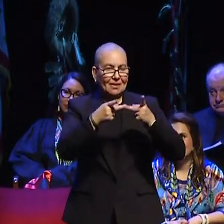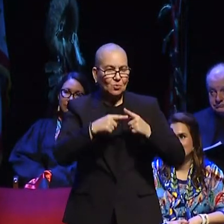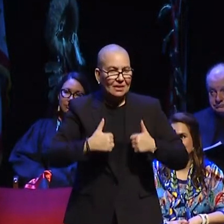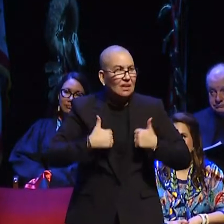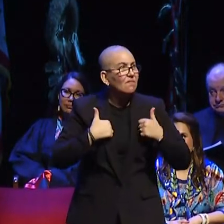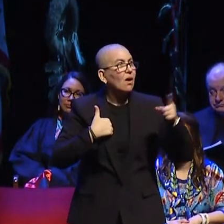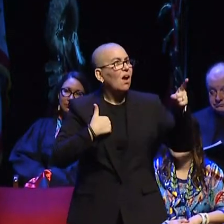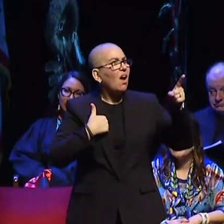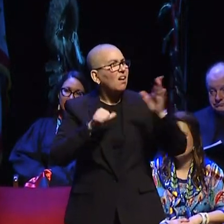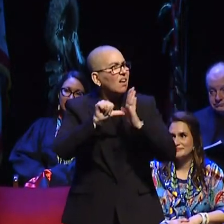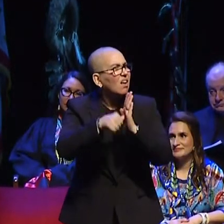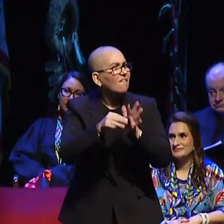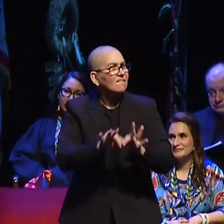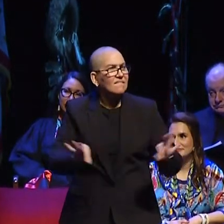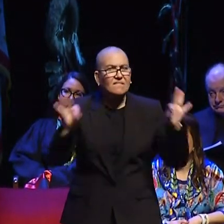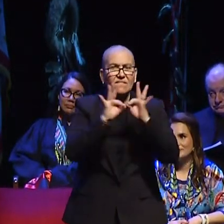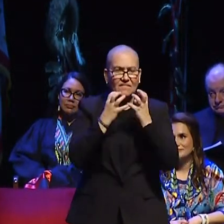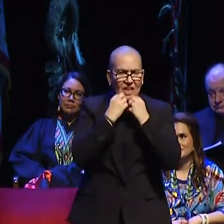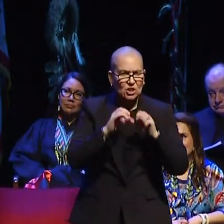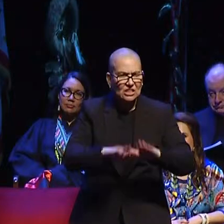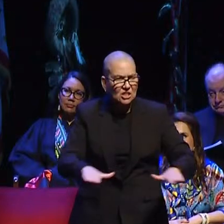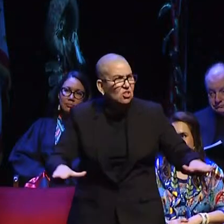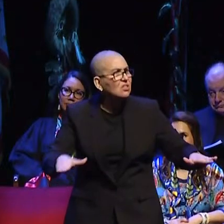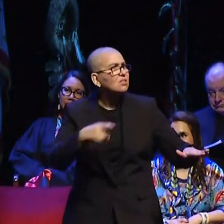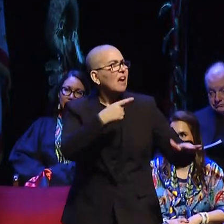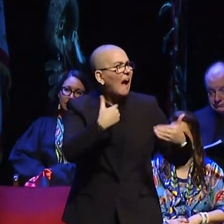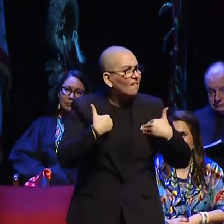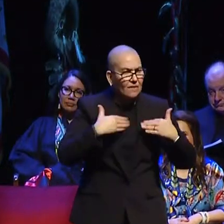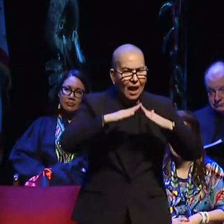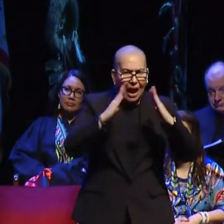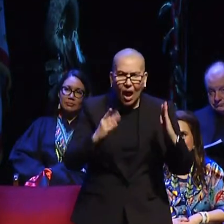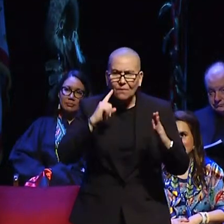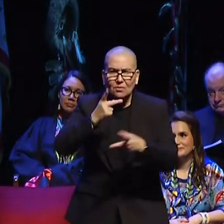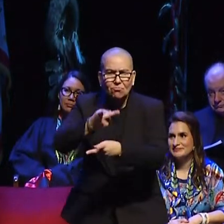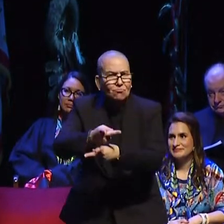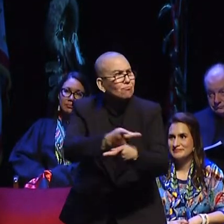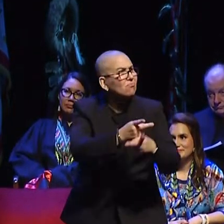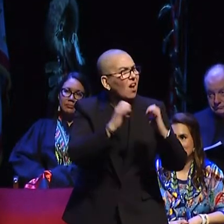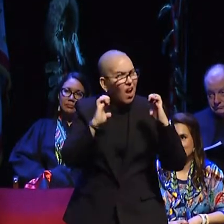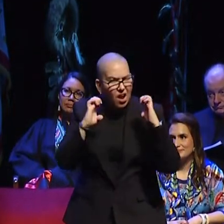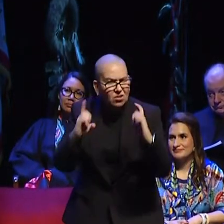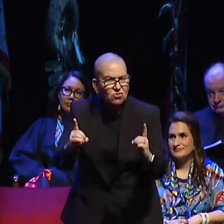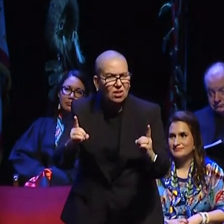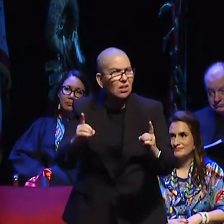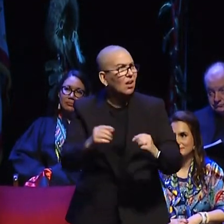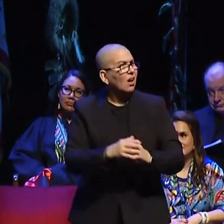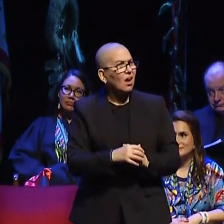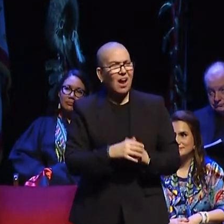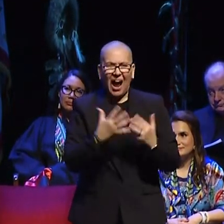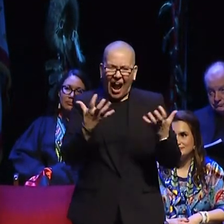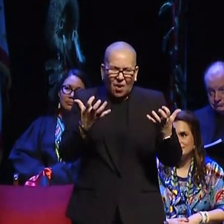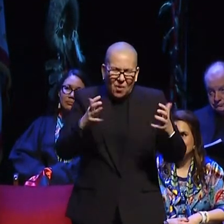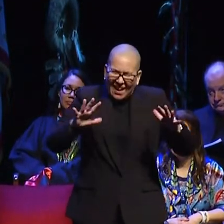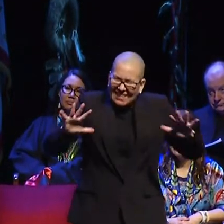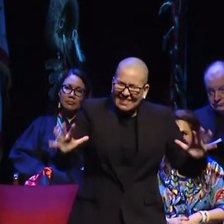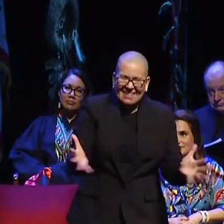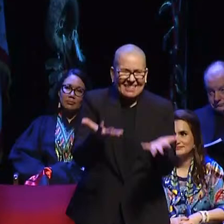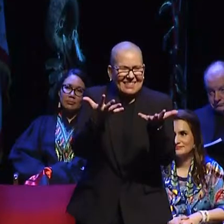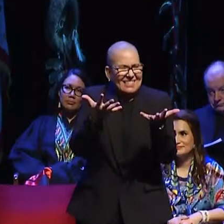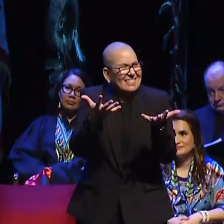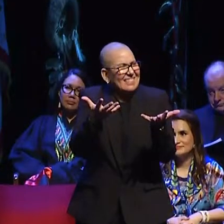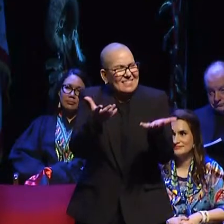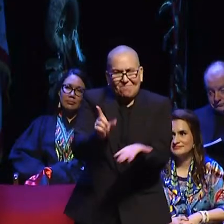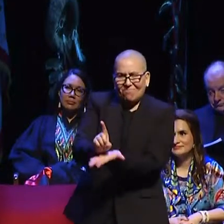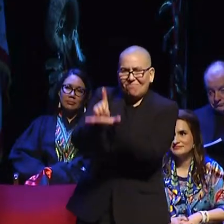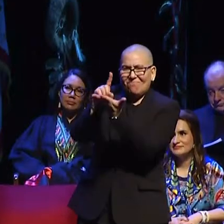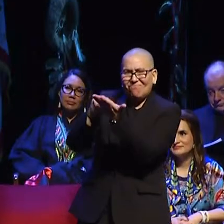children. We care for them. We house them. We feed them. We educate them. And we lift them up for who they are. So when I hear people talk